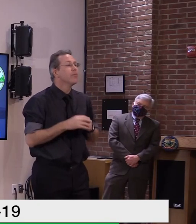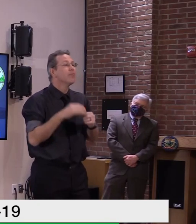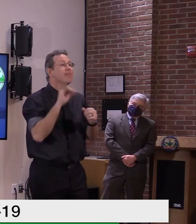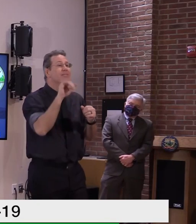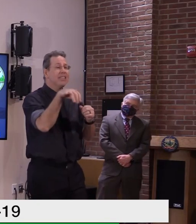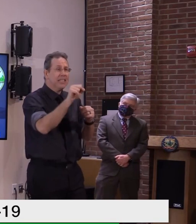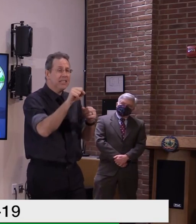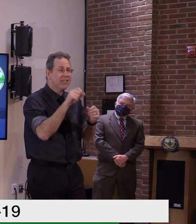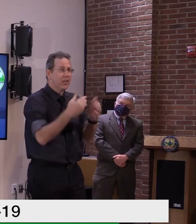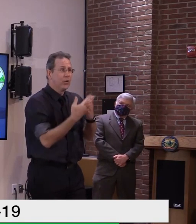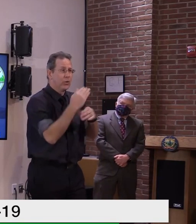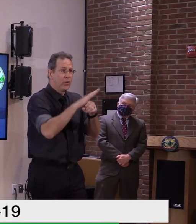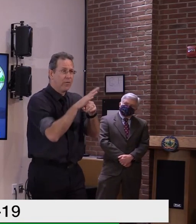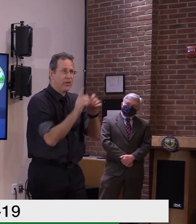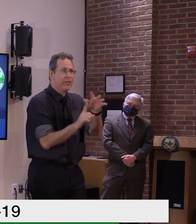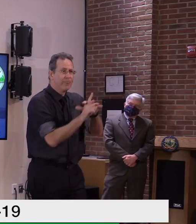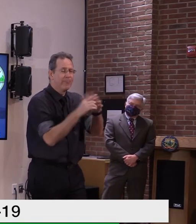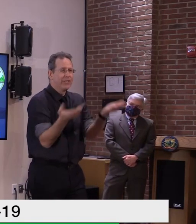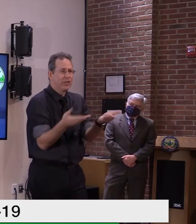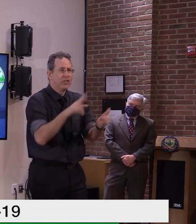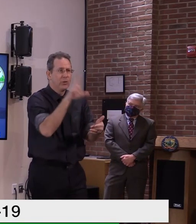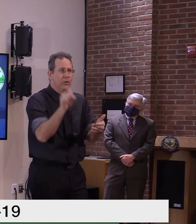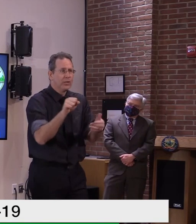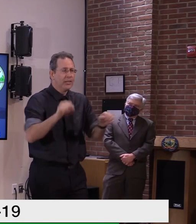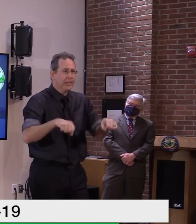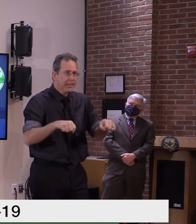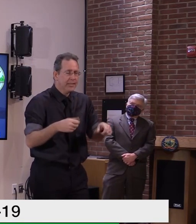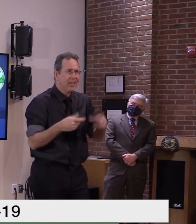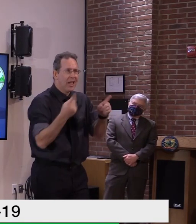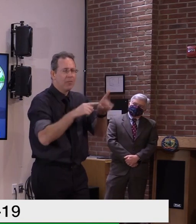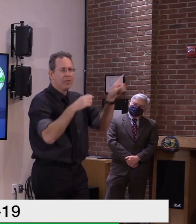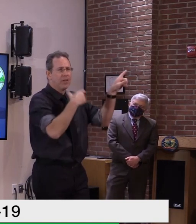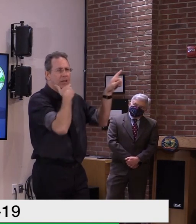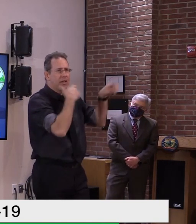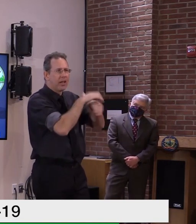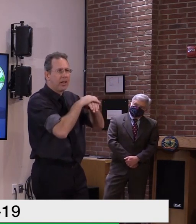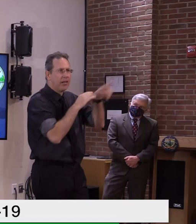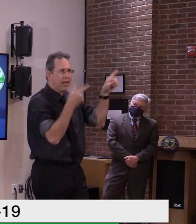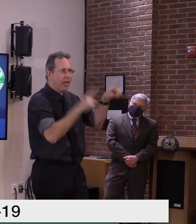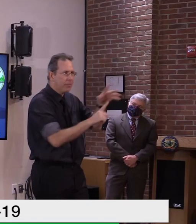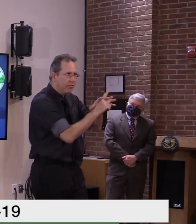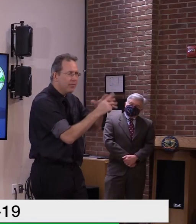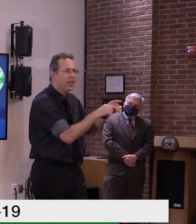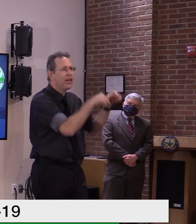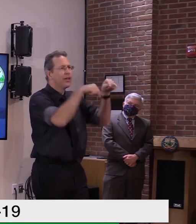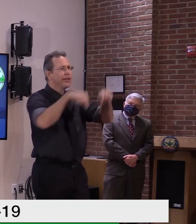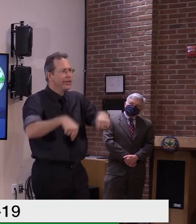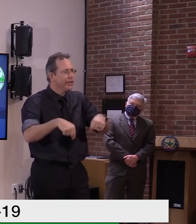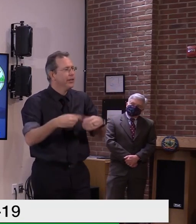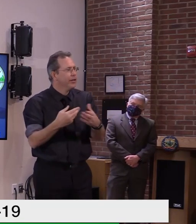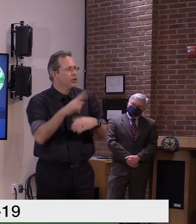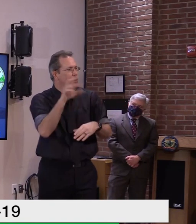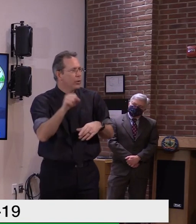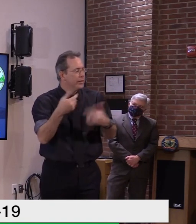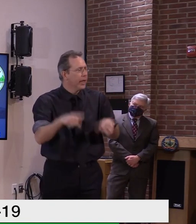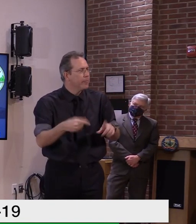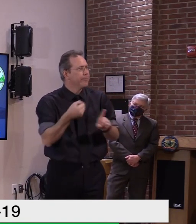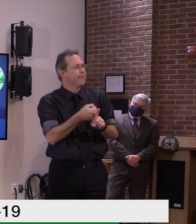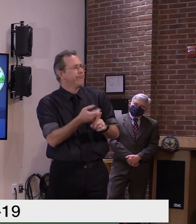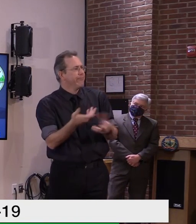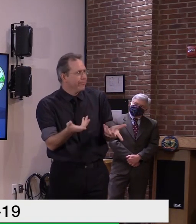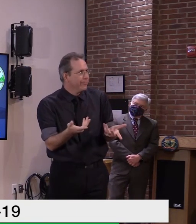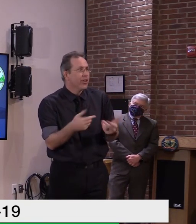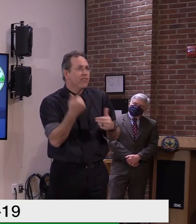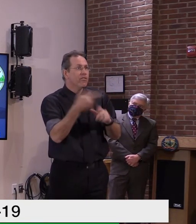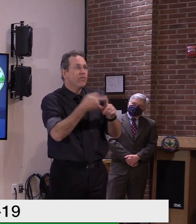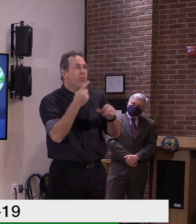in a large number of other countries already reporting it. If you recall how coronavirus emerged